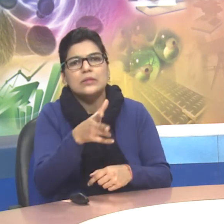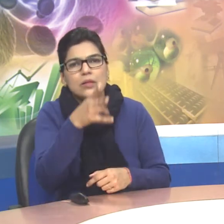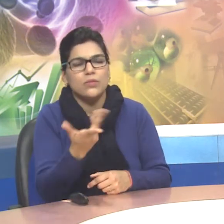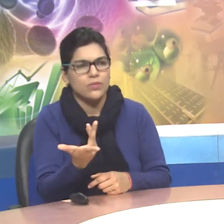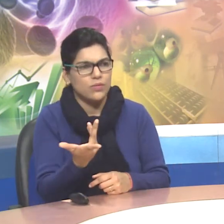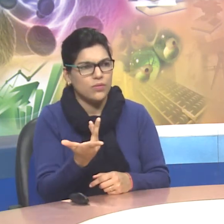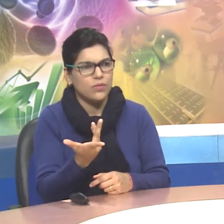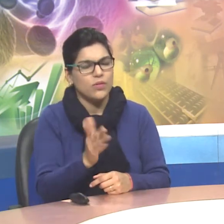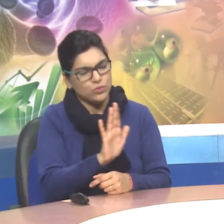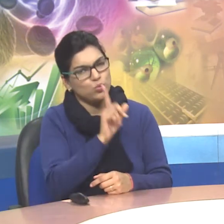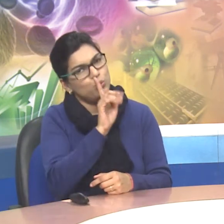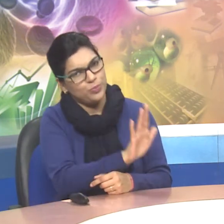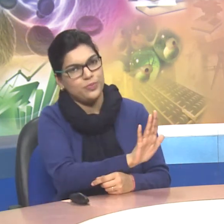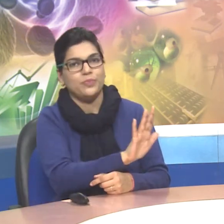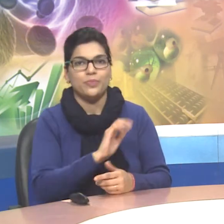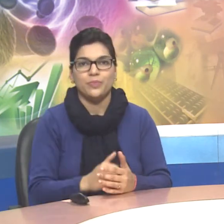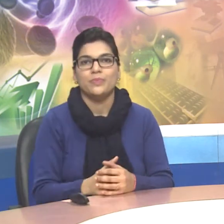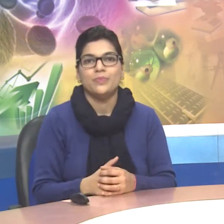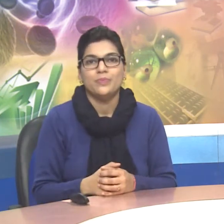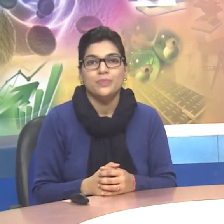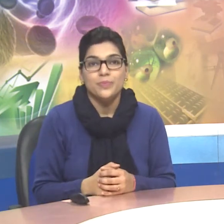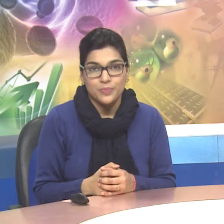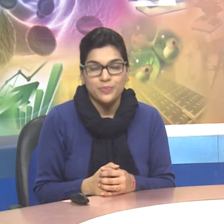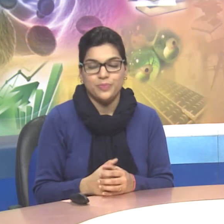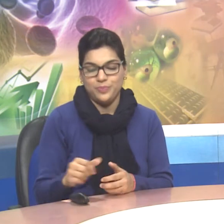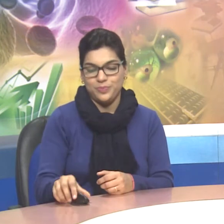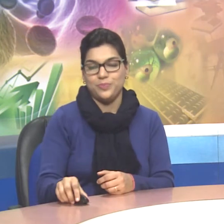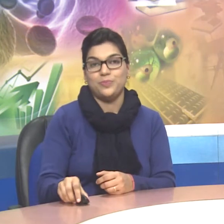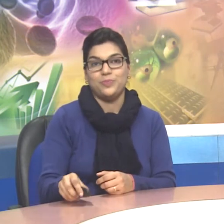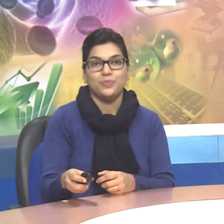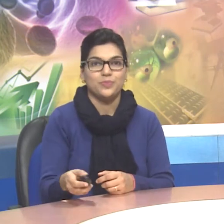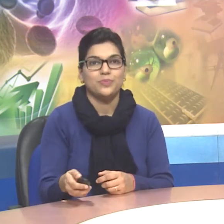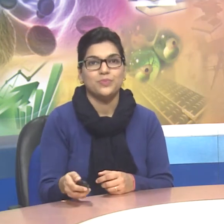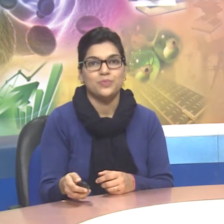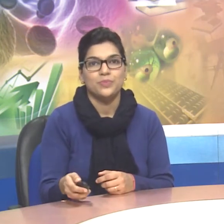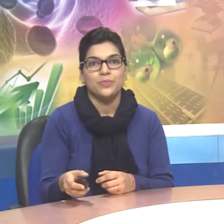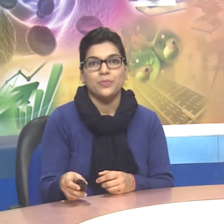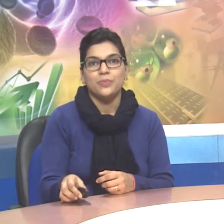Do keep quiet. Then, seizing Aunt Premla's elbow,